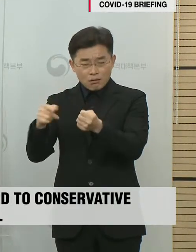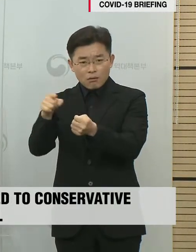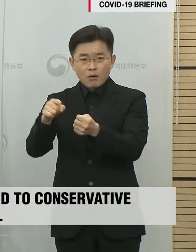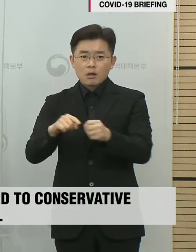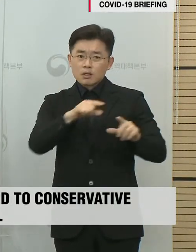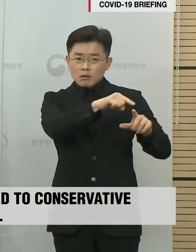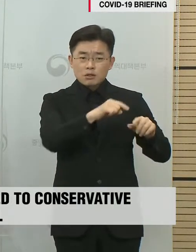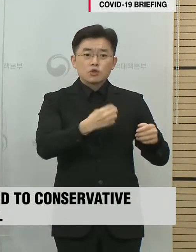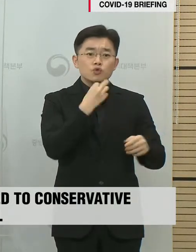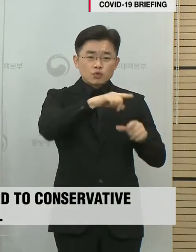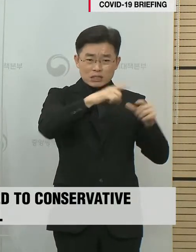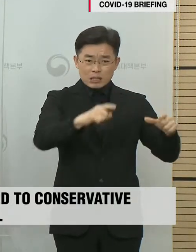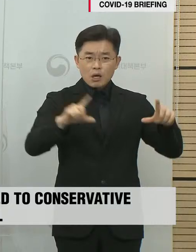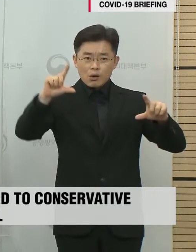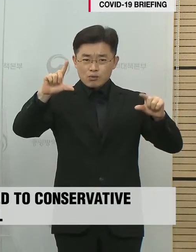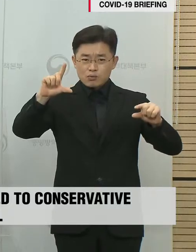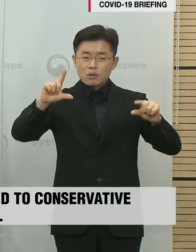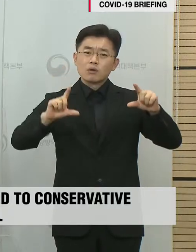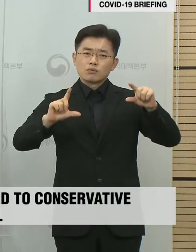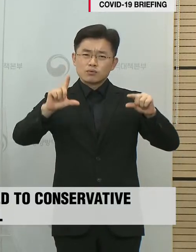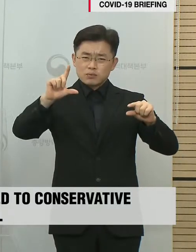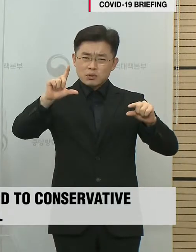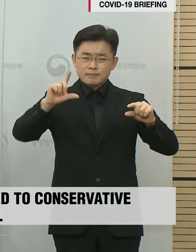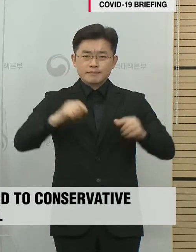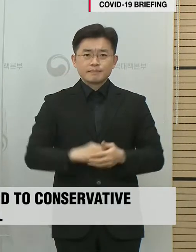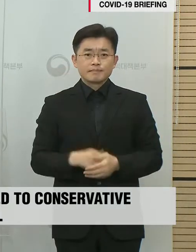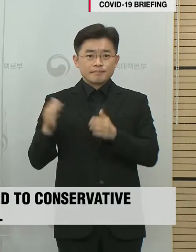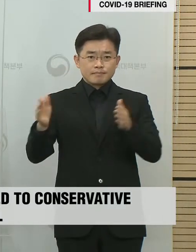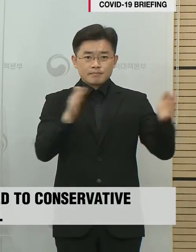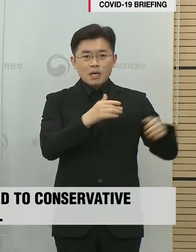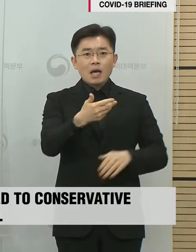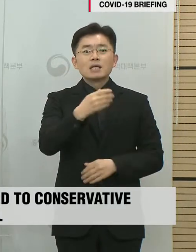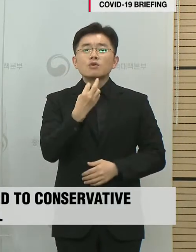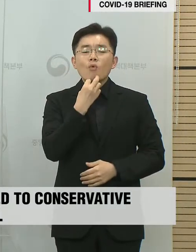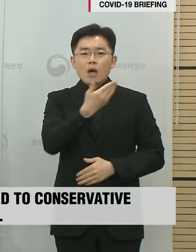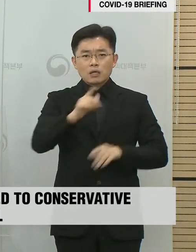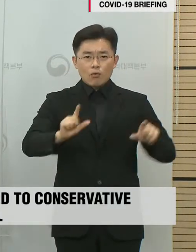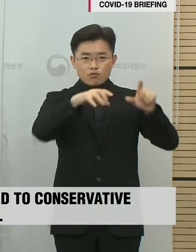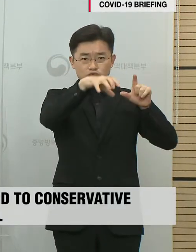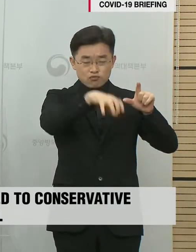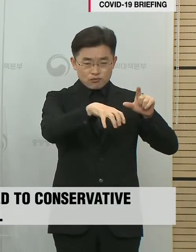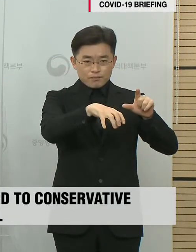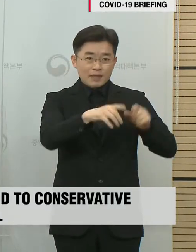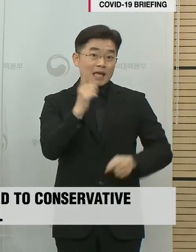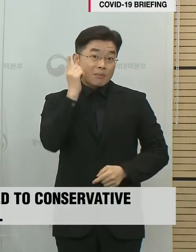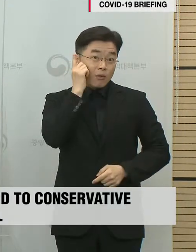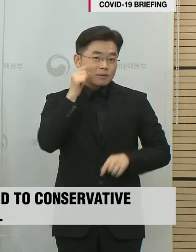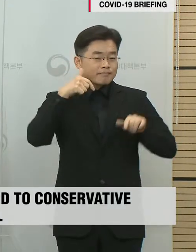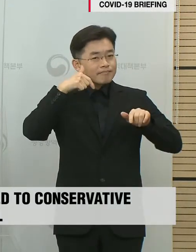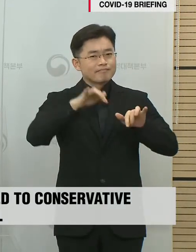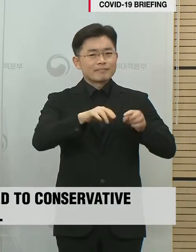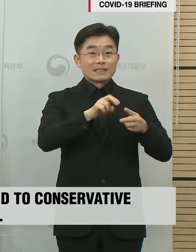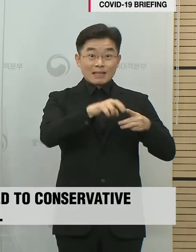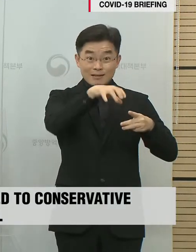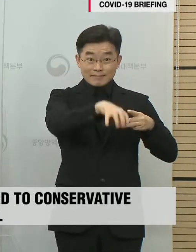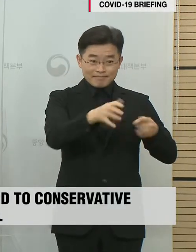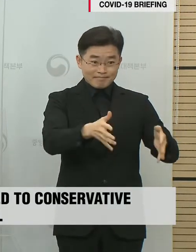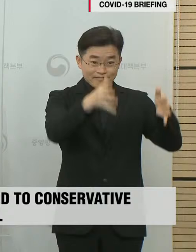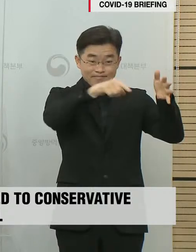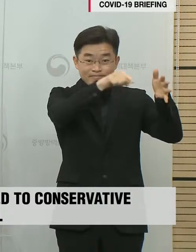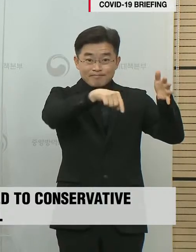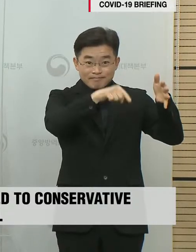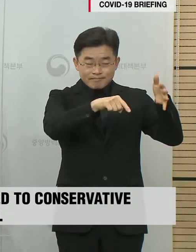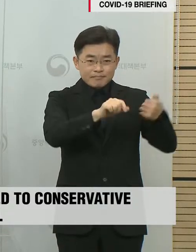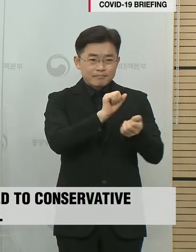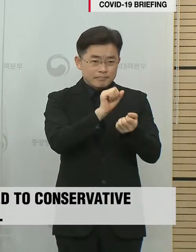276 people were from non-metropolitan area, which is even more than people of the residents of the metropolitan area. And related to